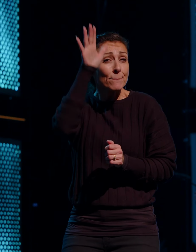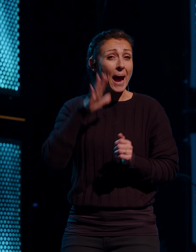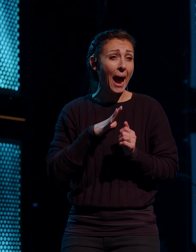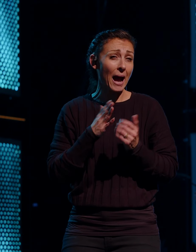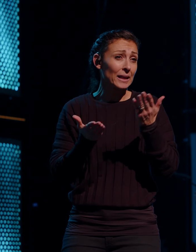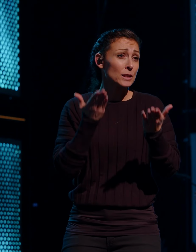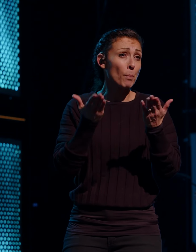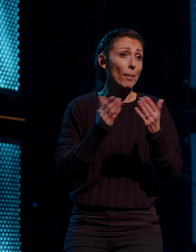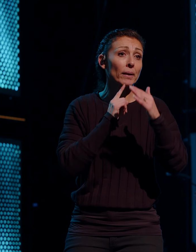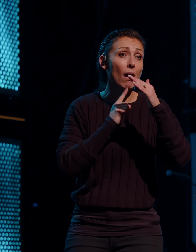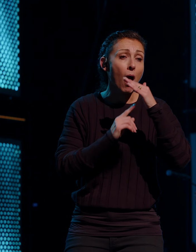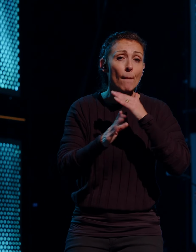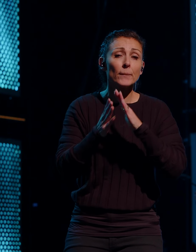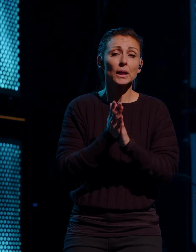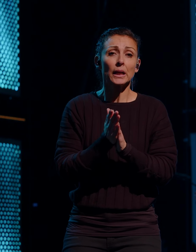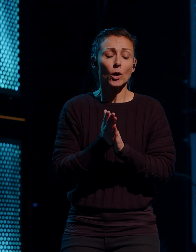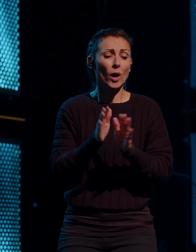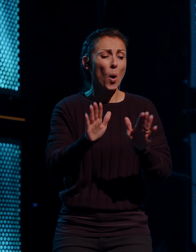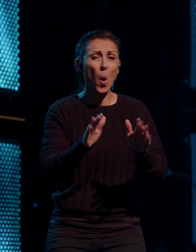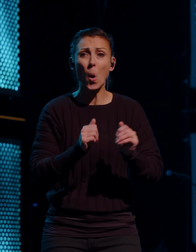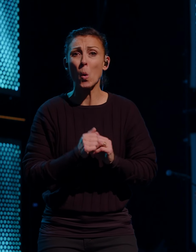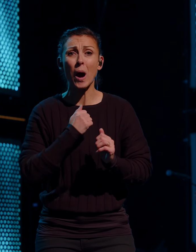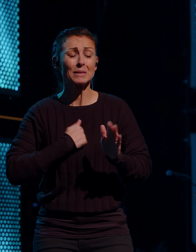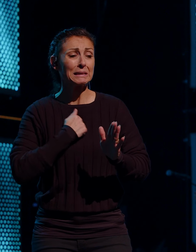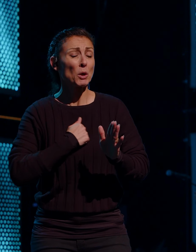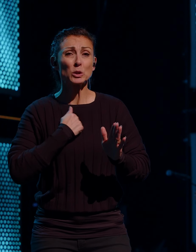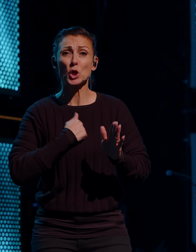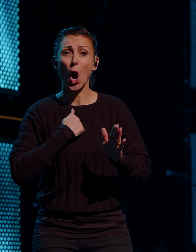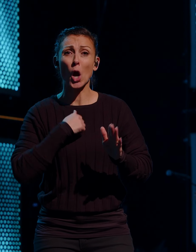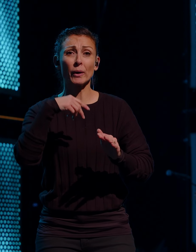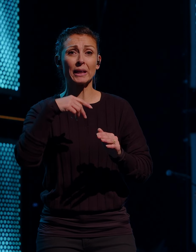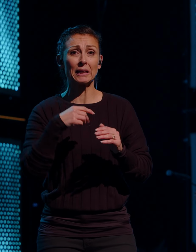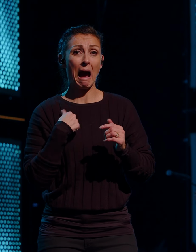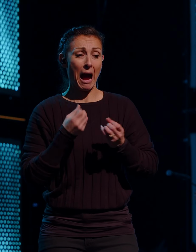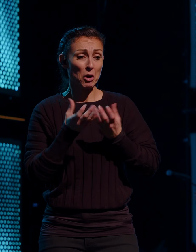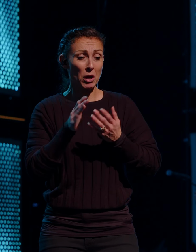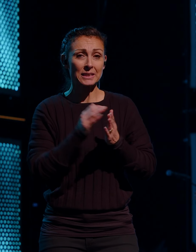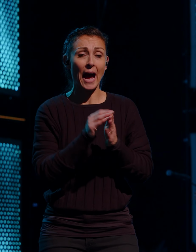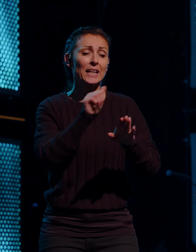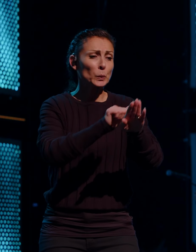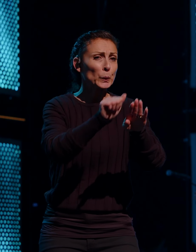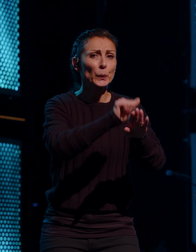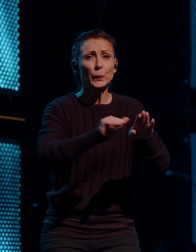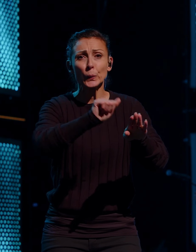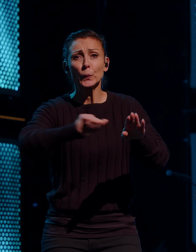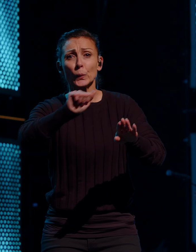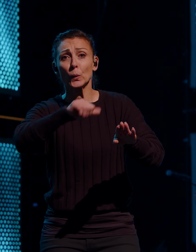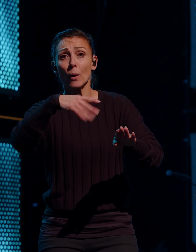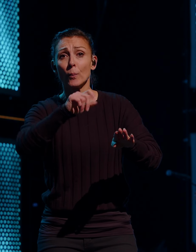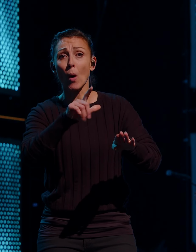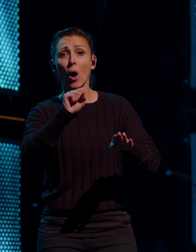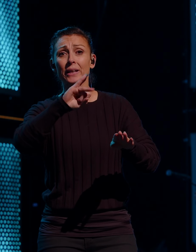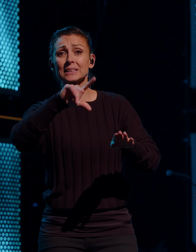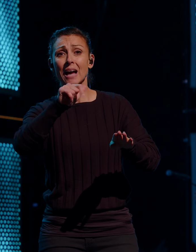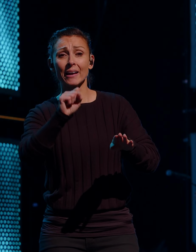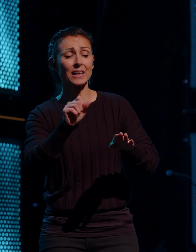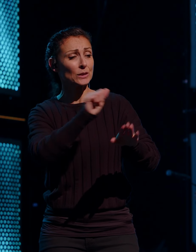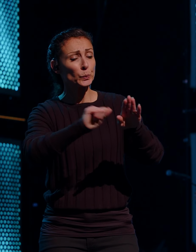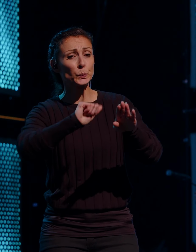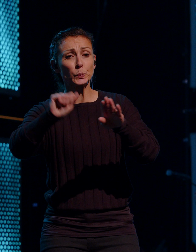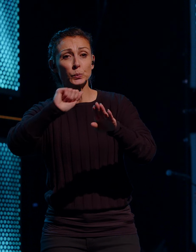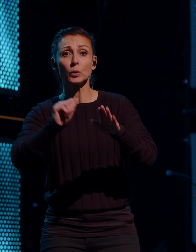and they rejoice together. They rejoice together that he and his whole household believed in God. Point number four in your notes, the blue-collar